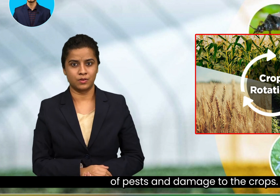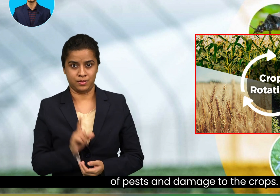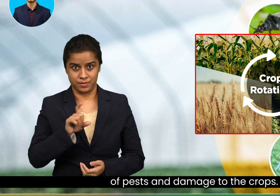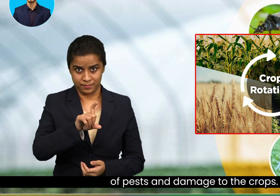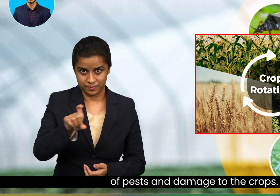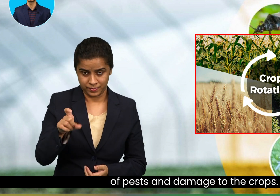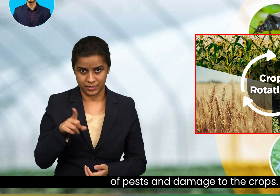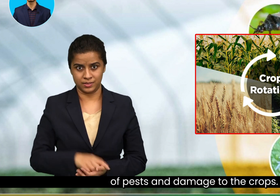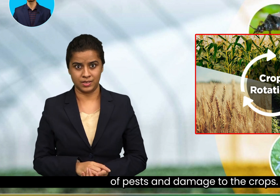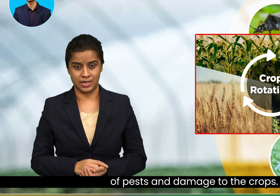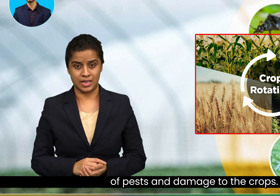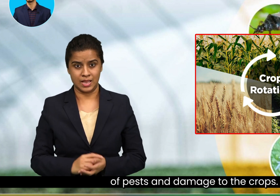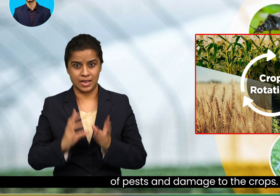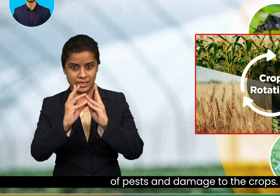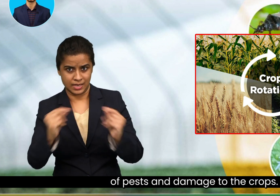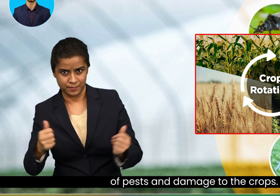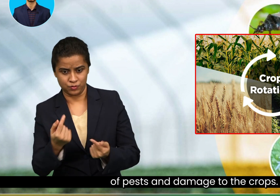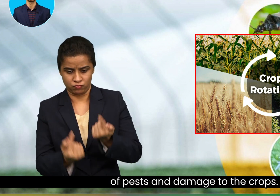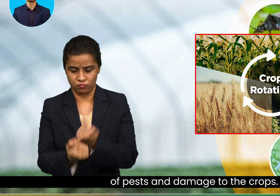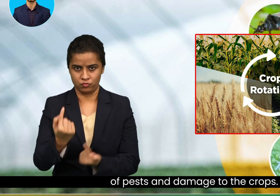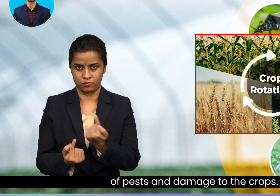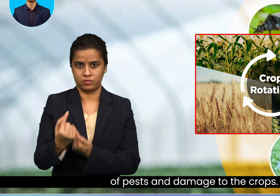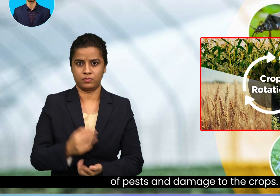of pests and damage to the crops.